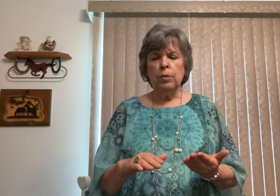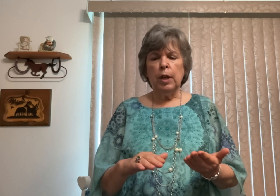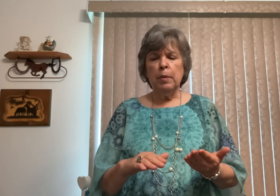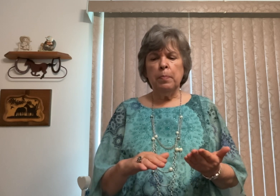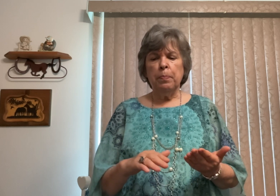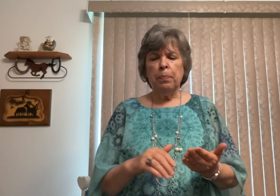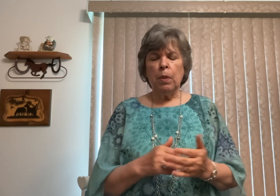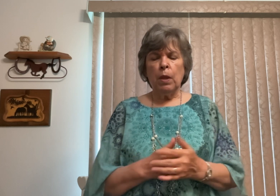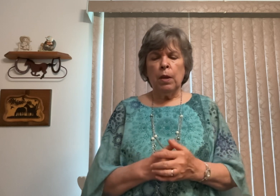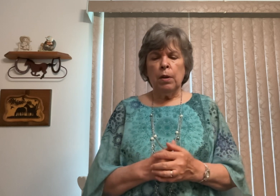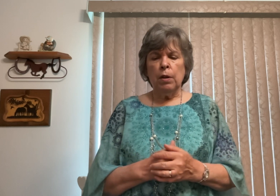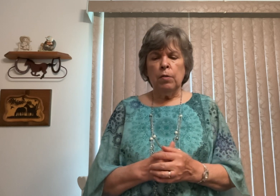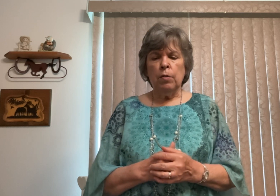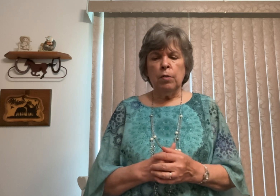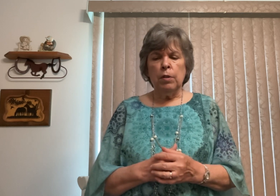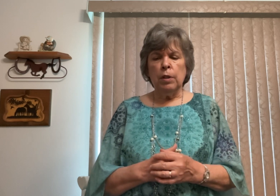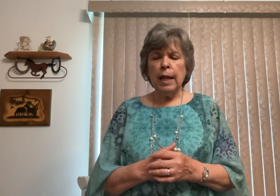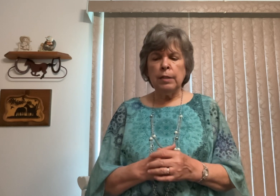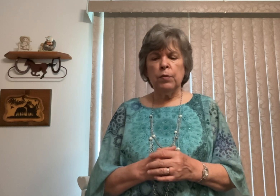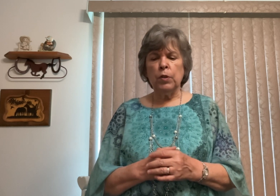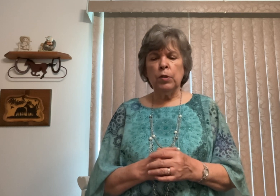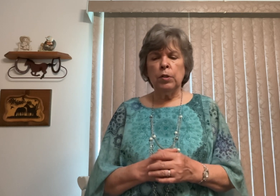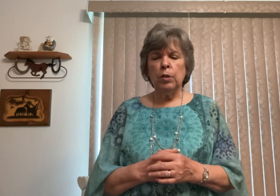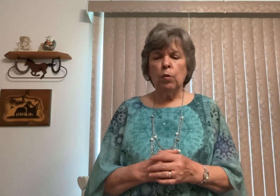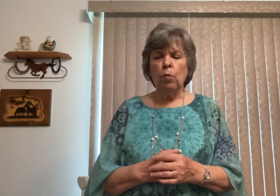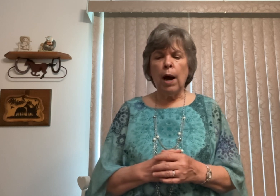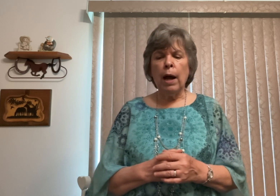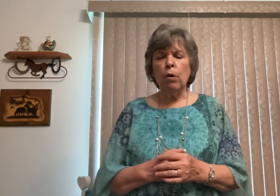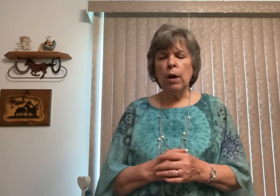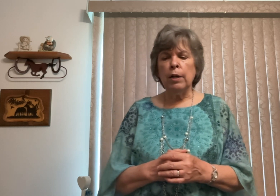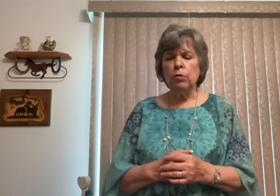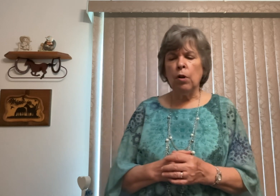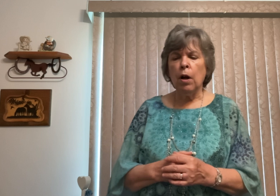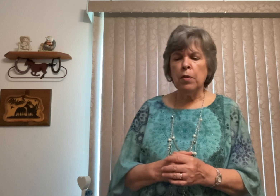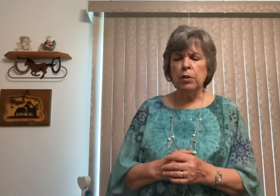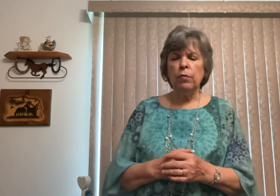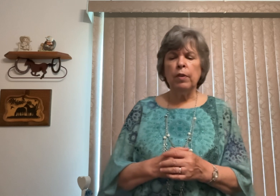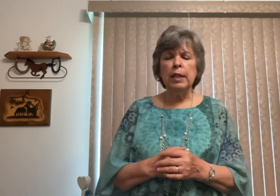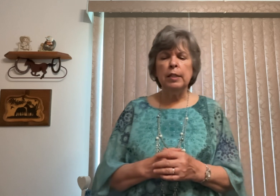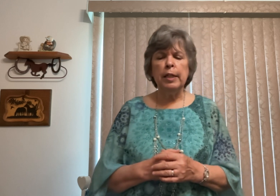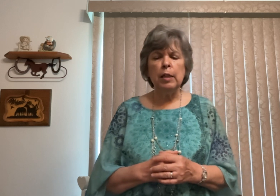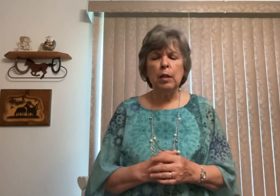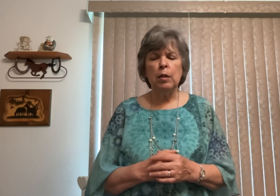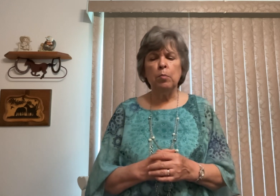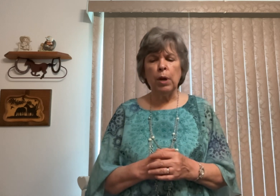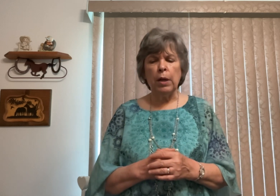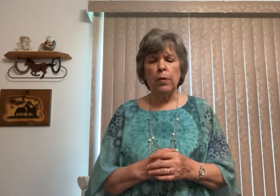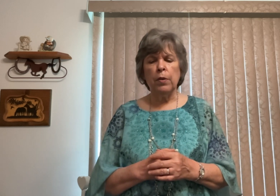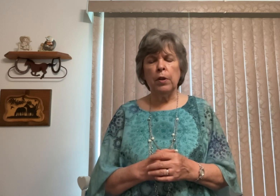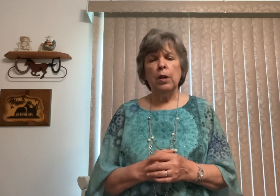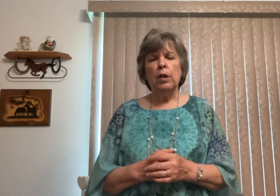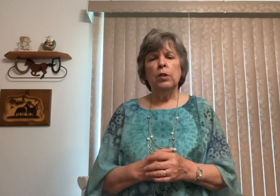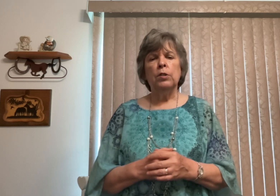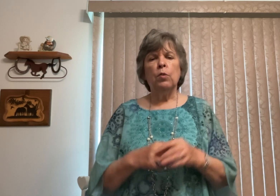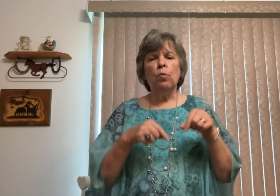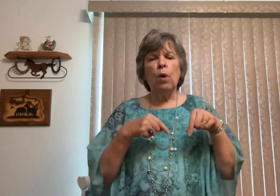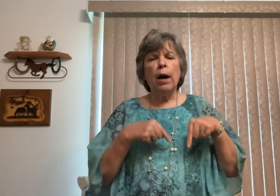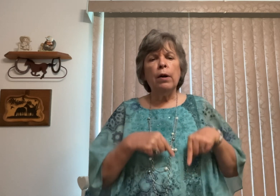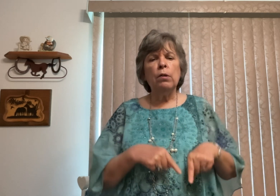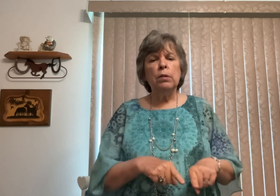Okay. Last verse. While I draw this fleeting breath. So while